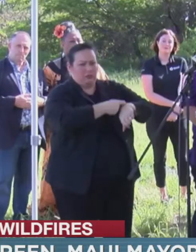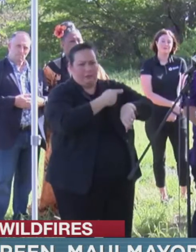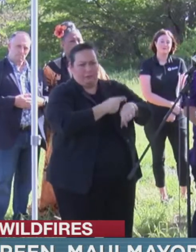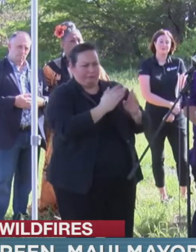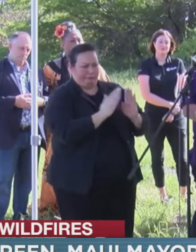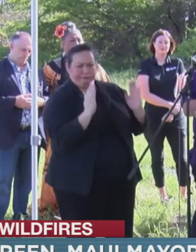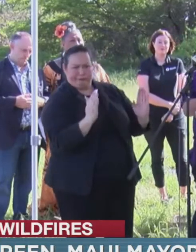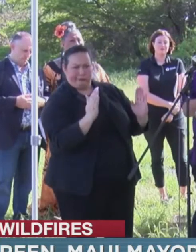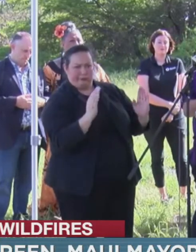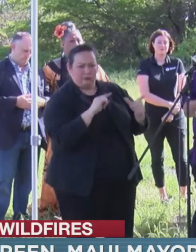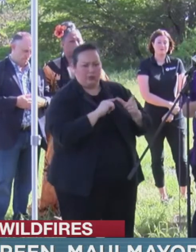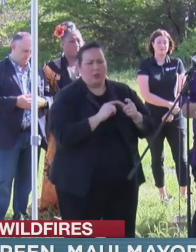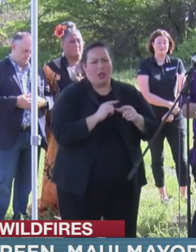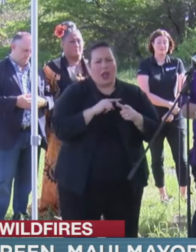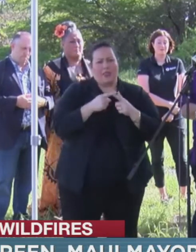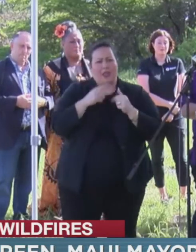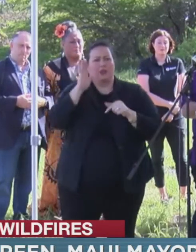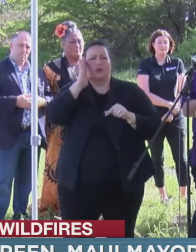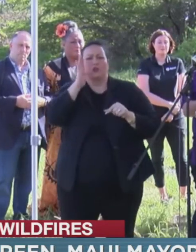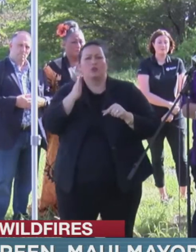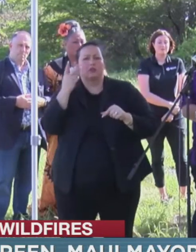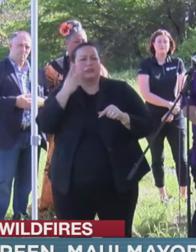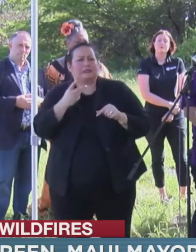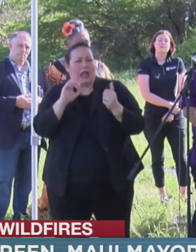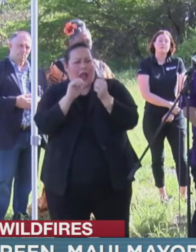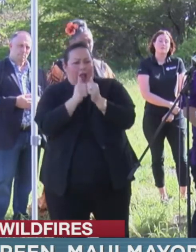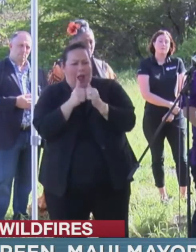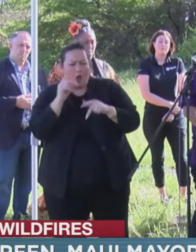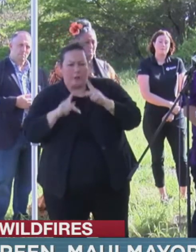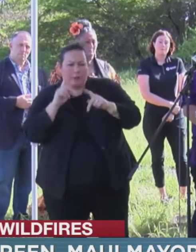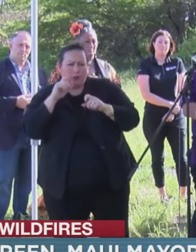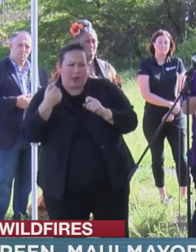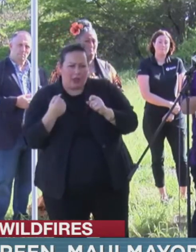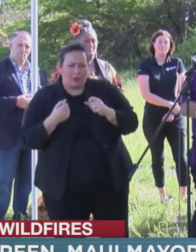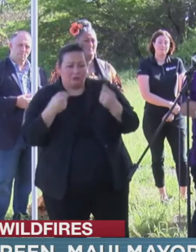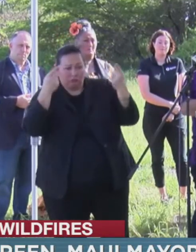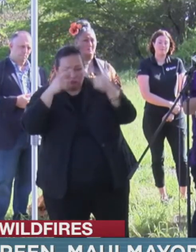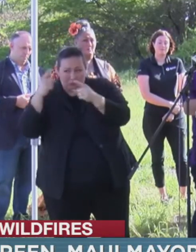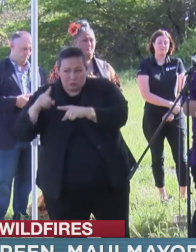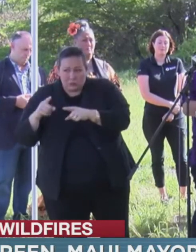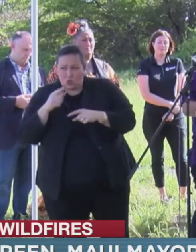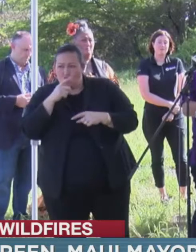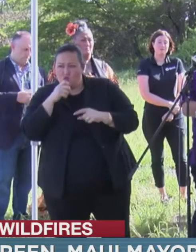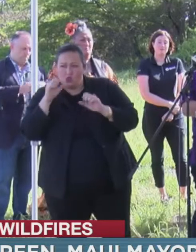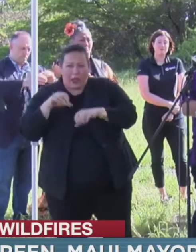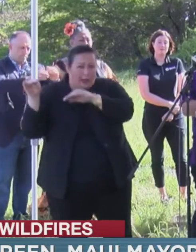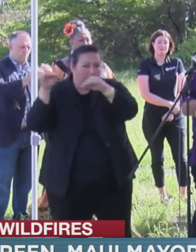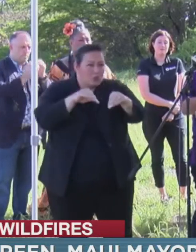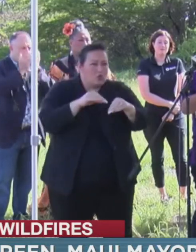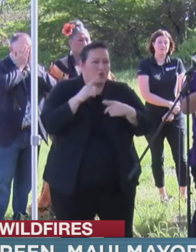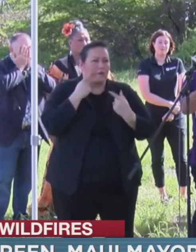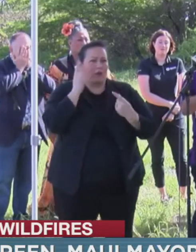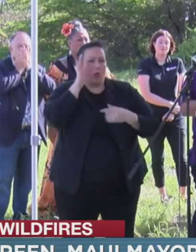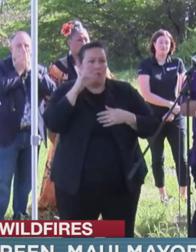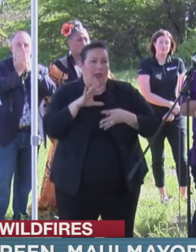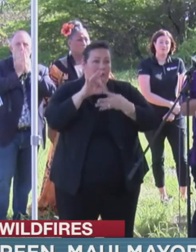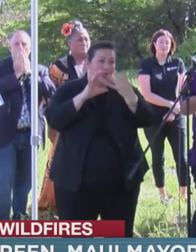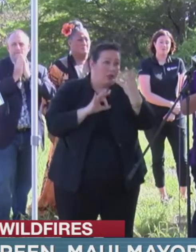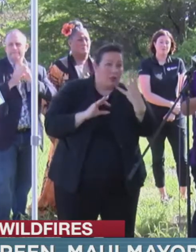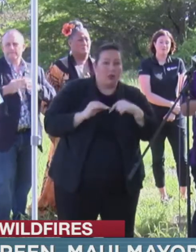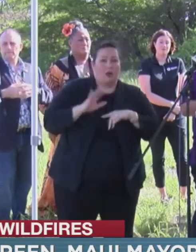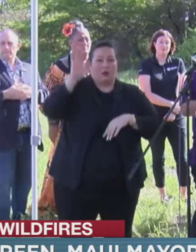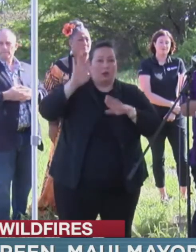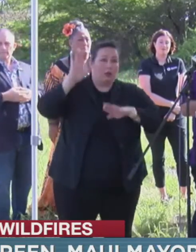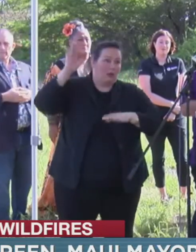first. But we haven't determined what exactly that criteria is. We'll be working with the county to figure that out. What I can share is this is county